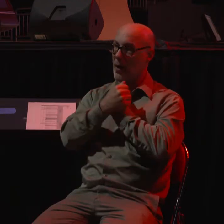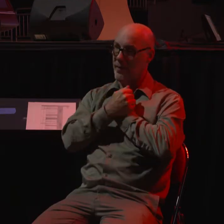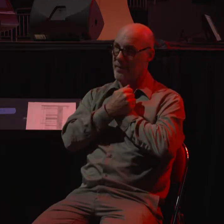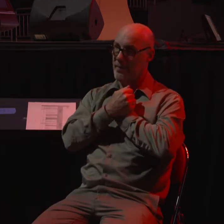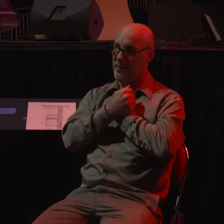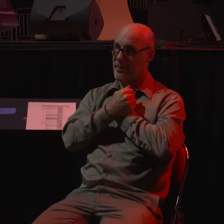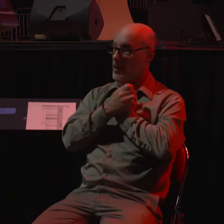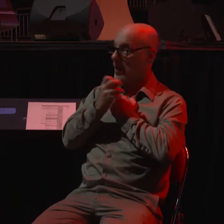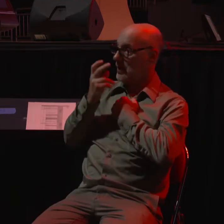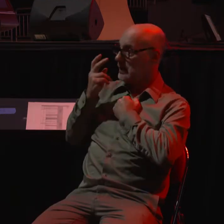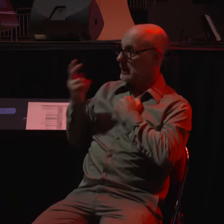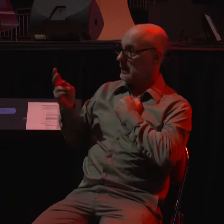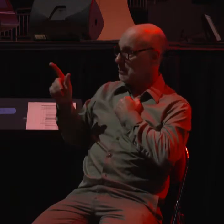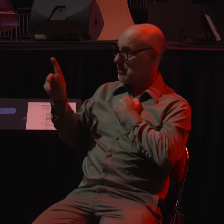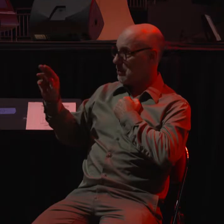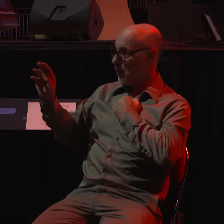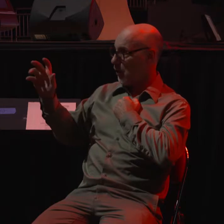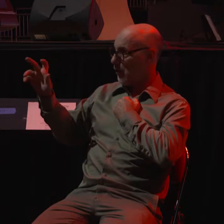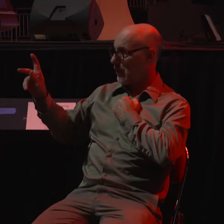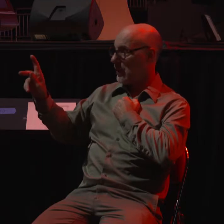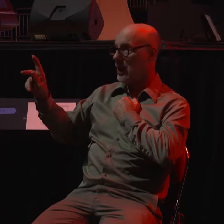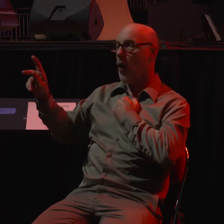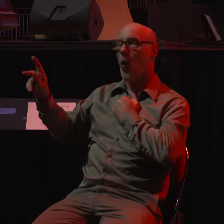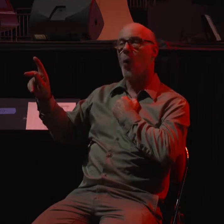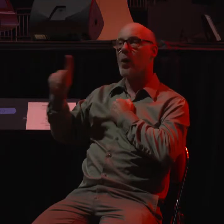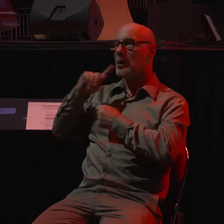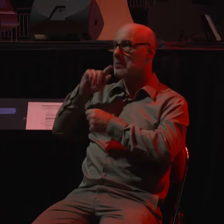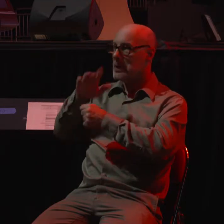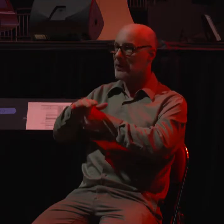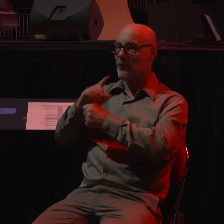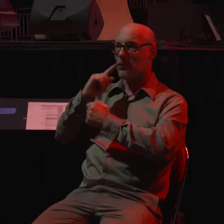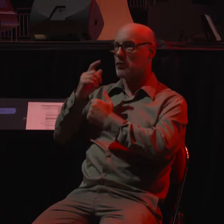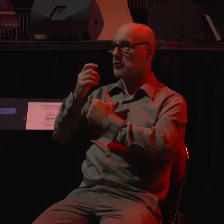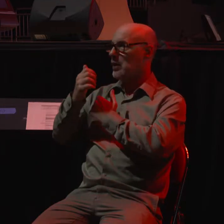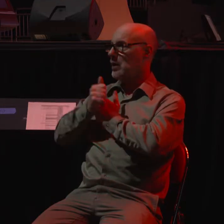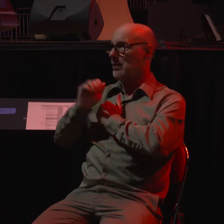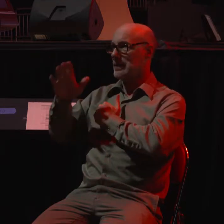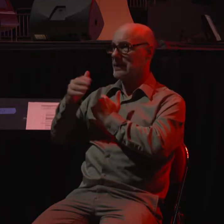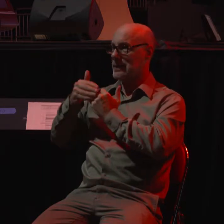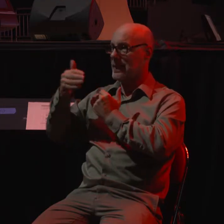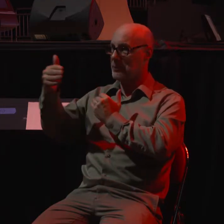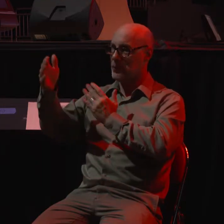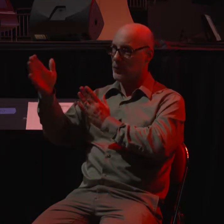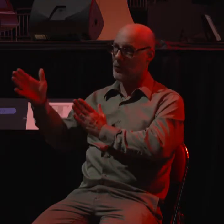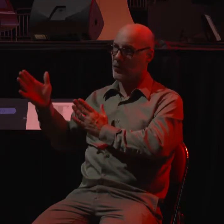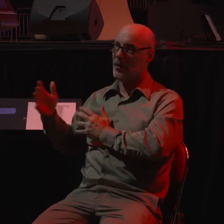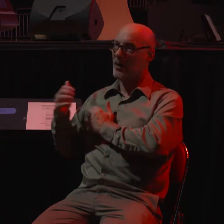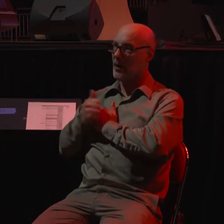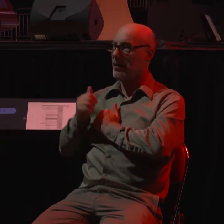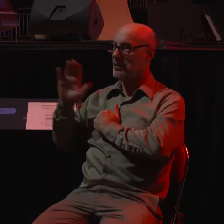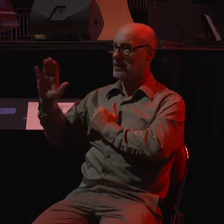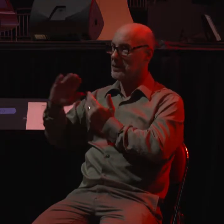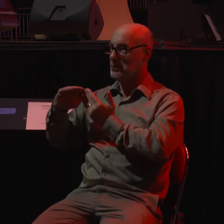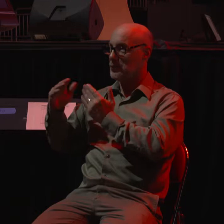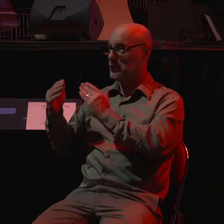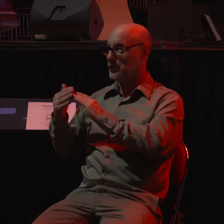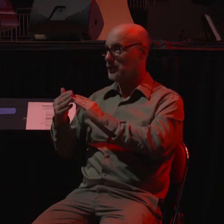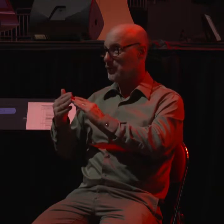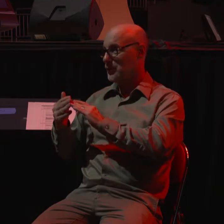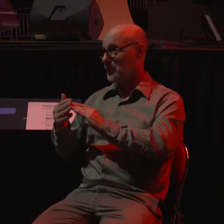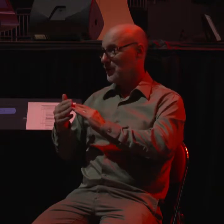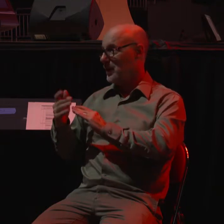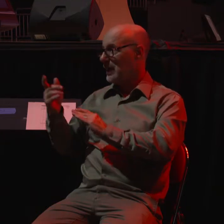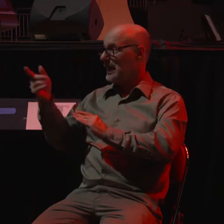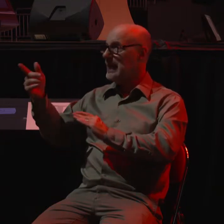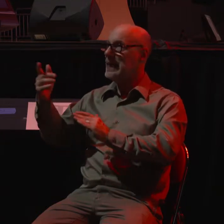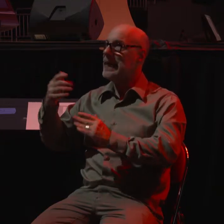I see an individual who was committed to neighbor love in the beloved community. If there's anyone who serves as an example of